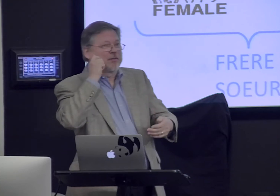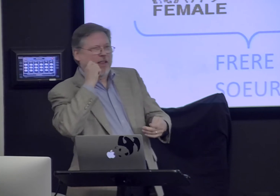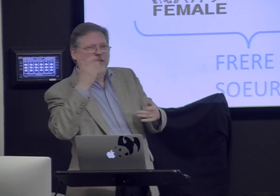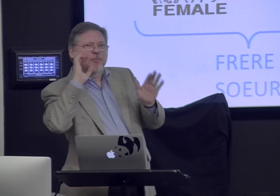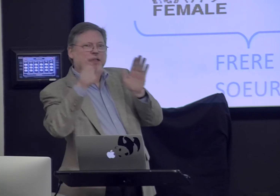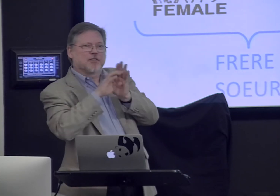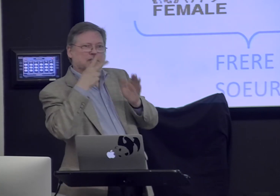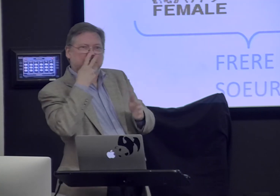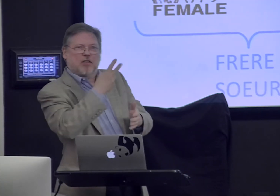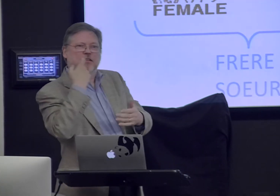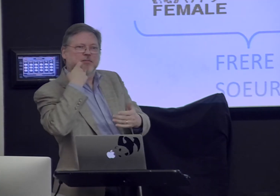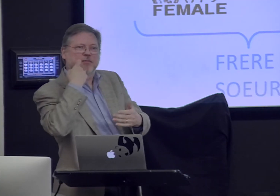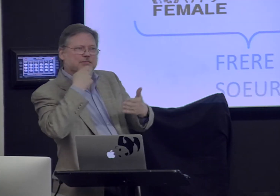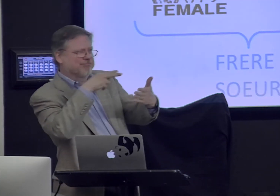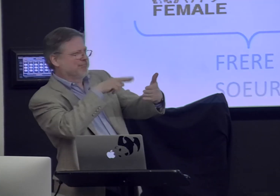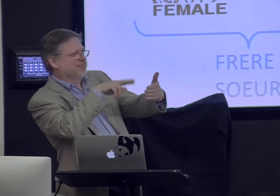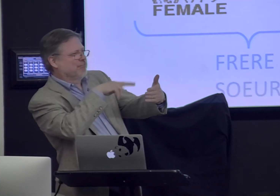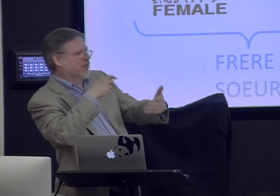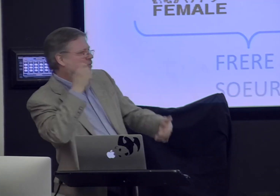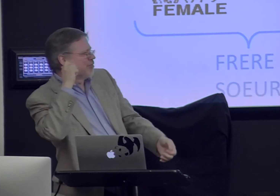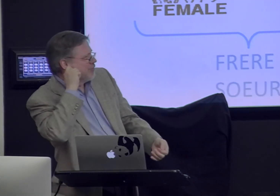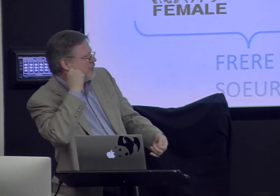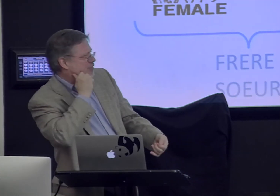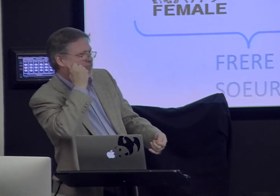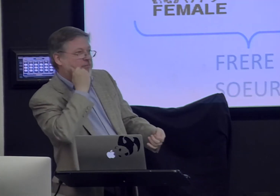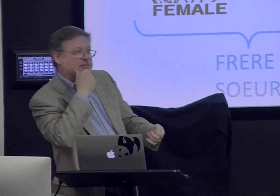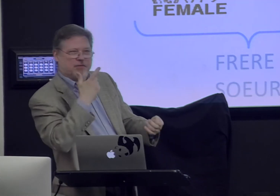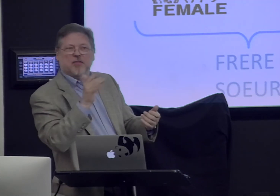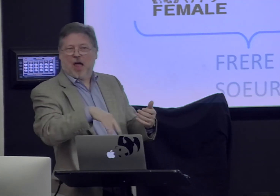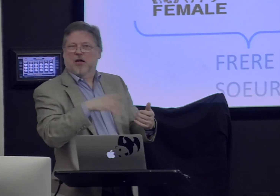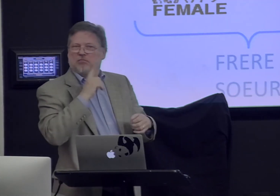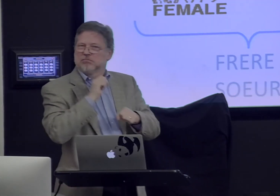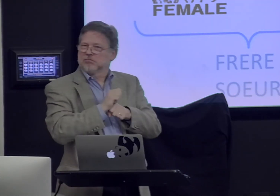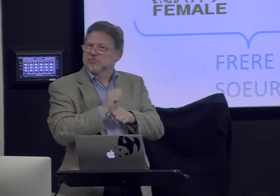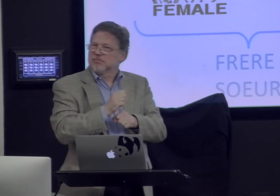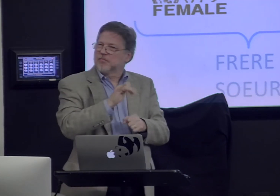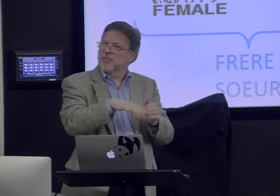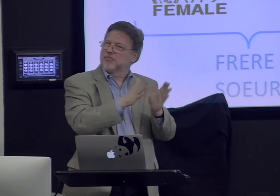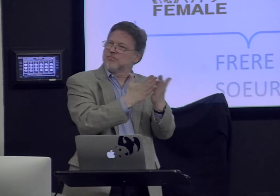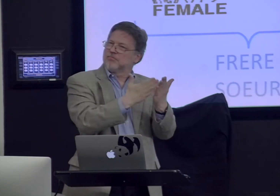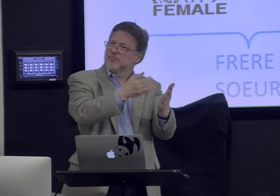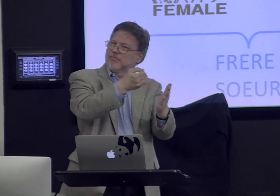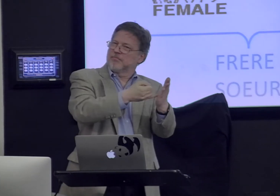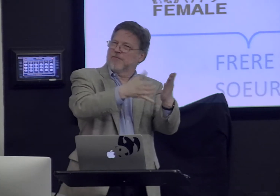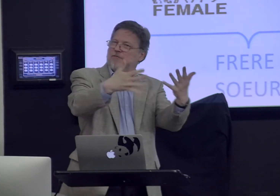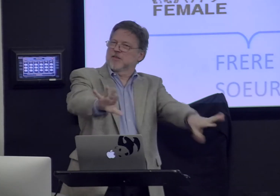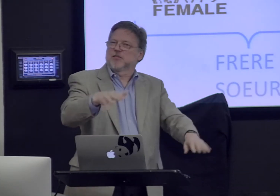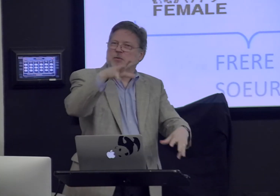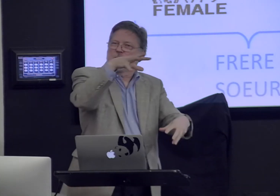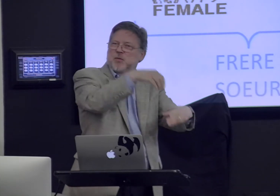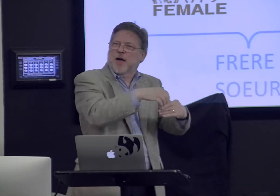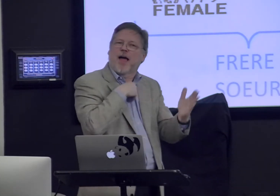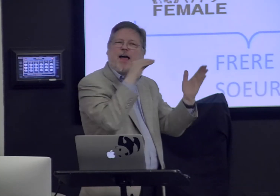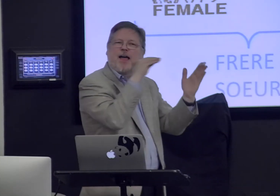references to something that began as a concrete reference to the brim of one's hat or a ribbon on one's bonnet.